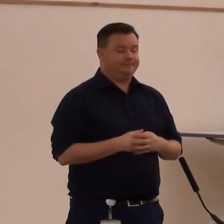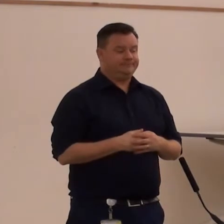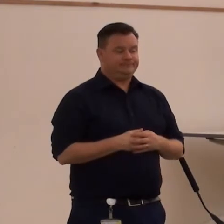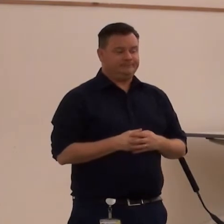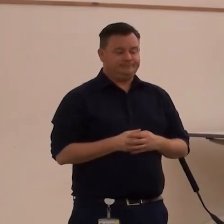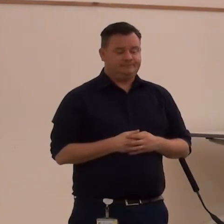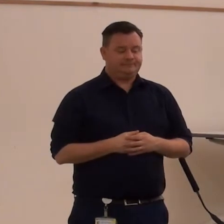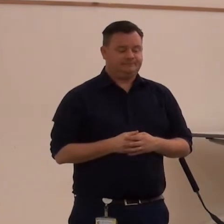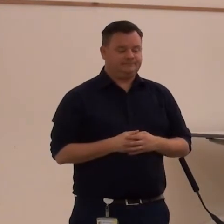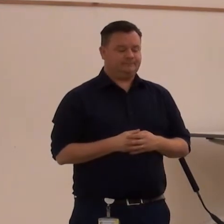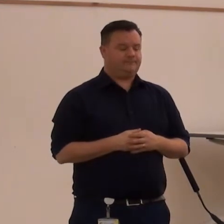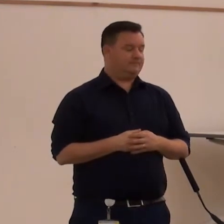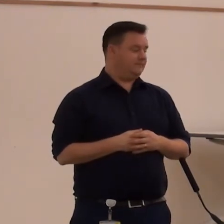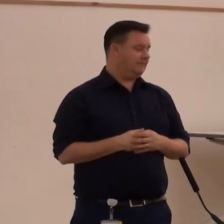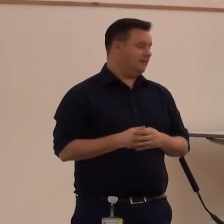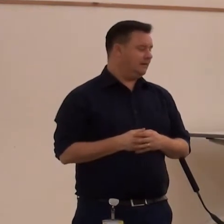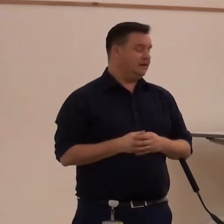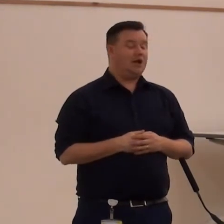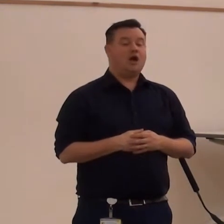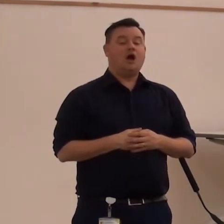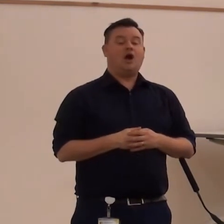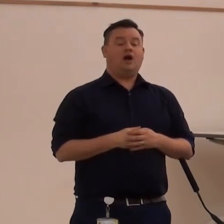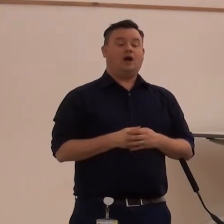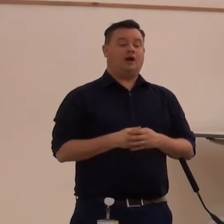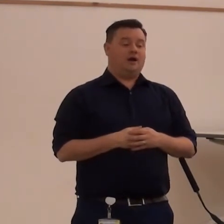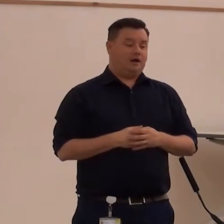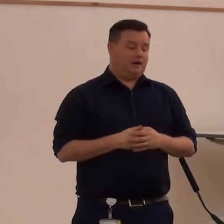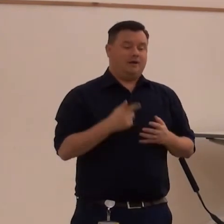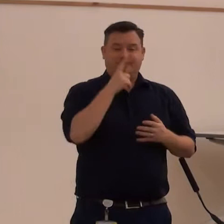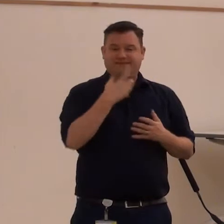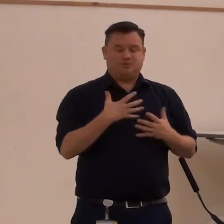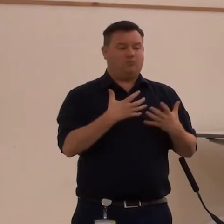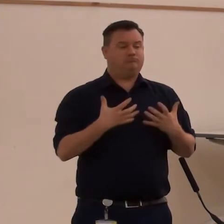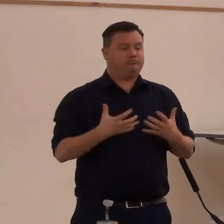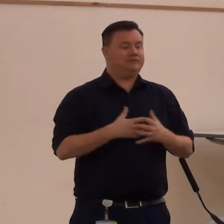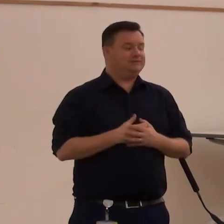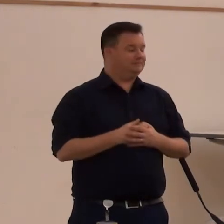underneath. What would you prefer? Your tits or the slogan?